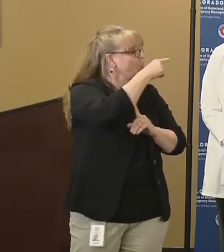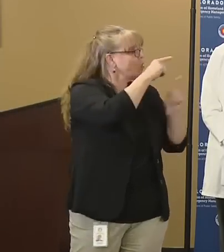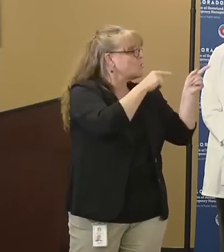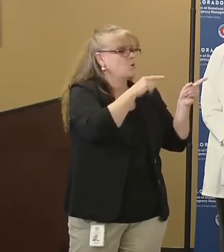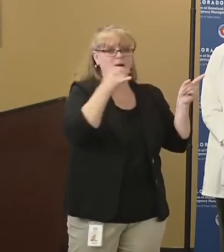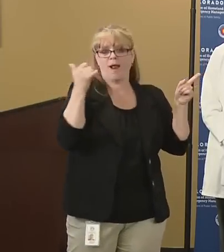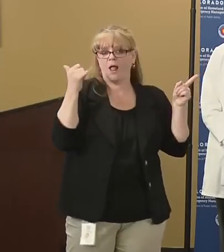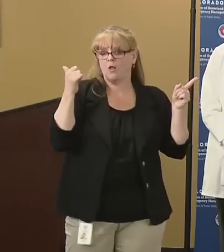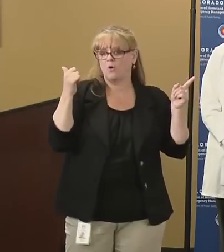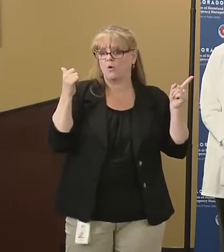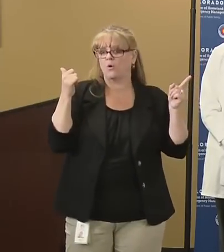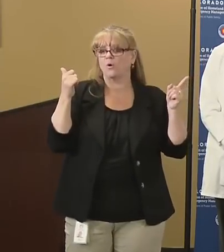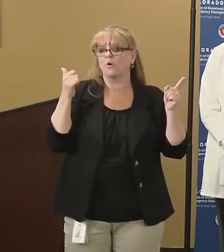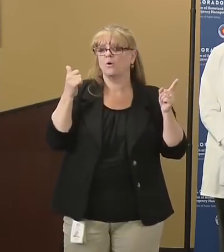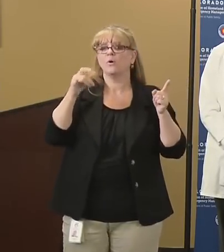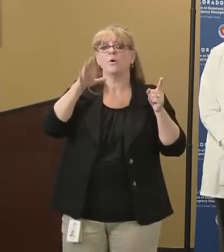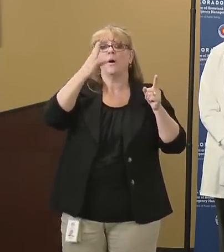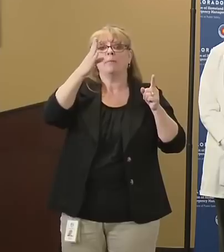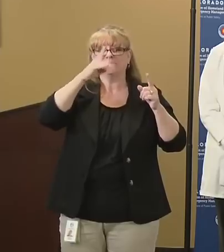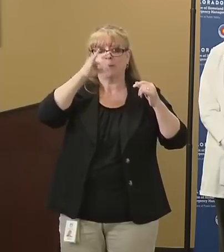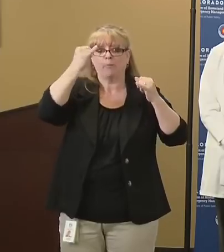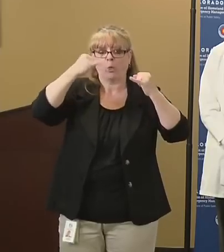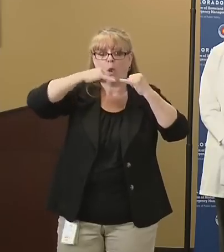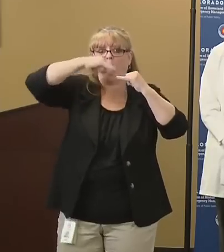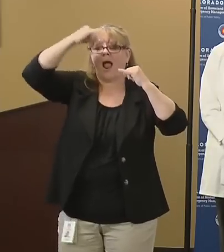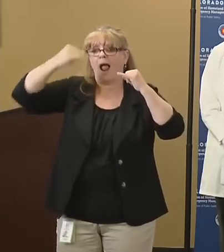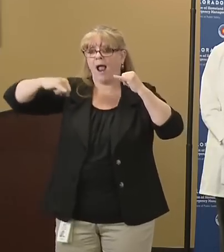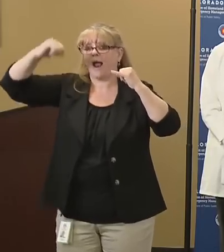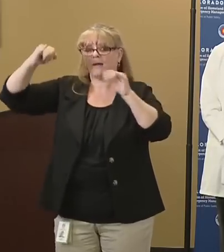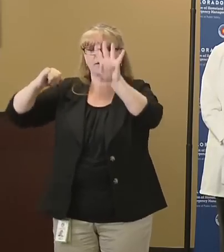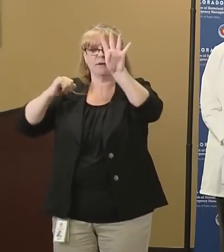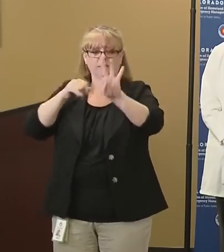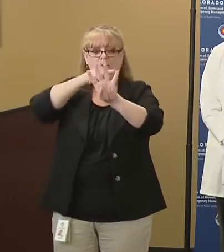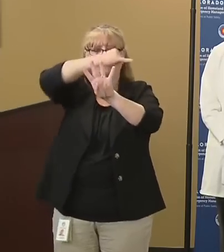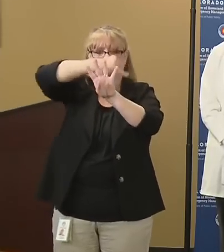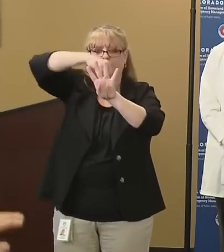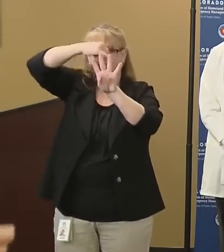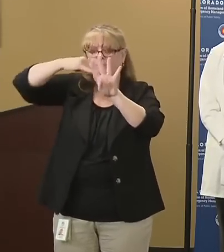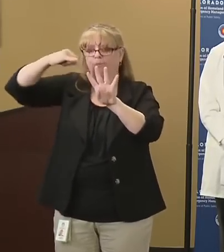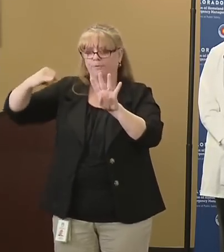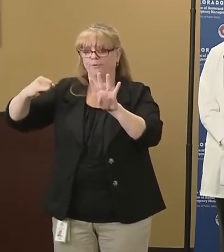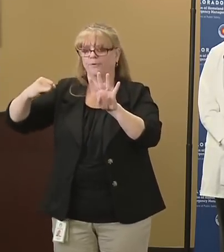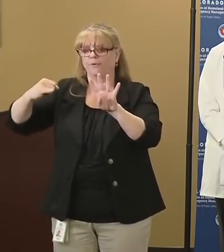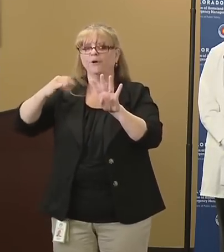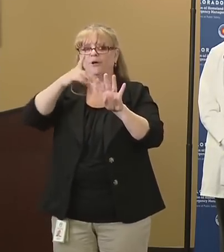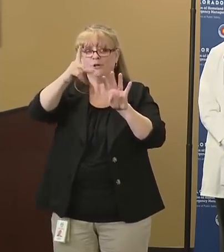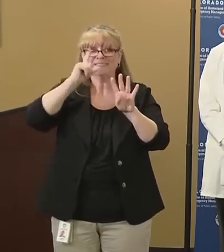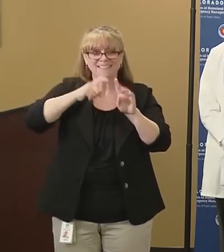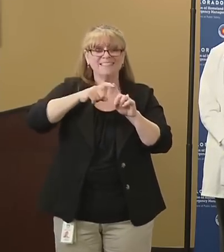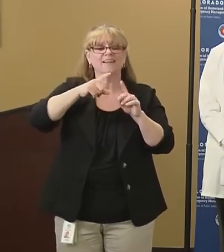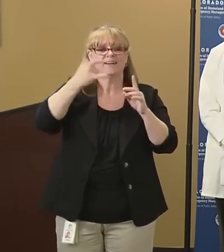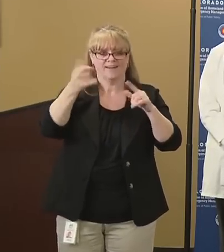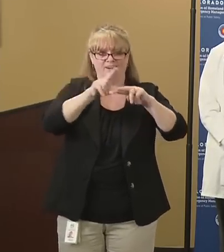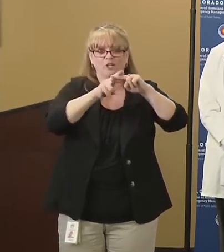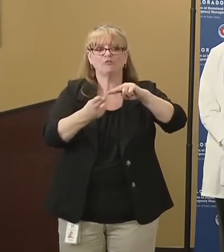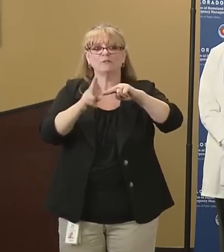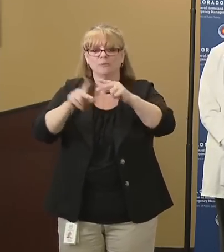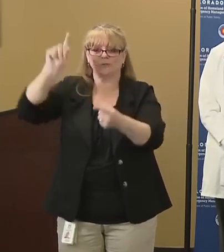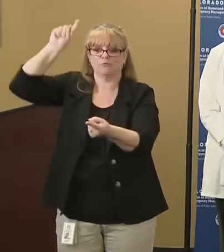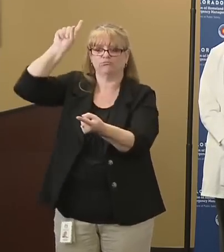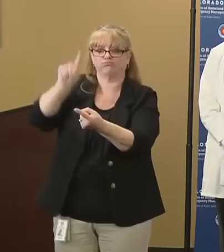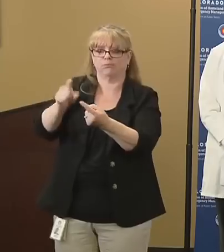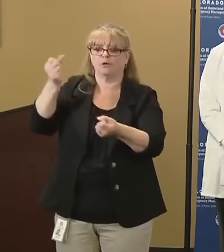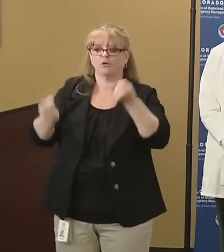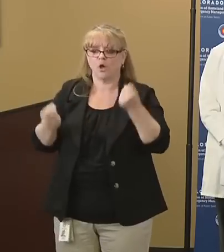different visualization, is down 60% in the last few days compared to a normal run of the 4 weeks prior. So that's a